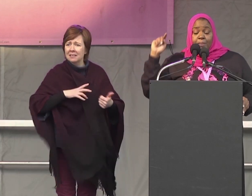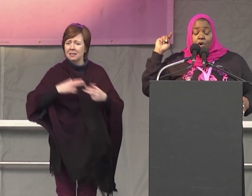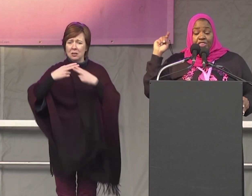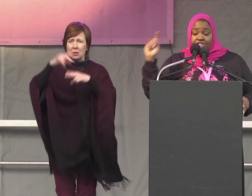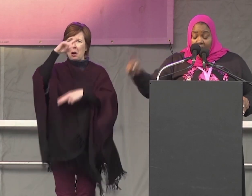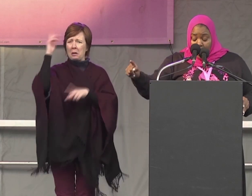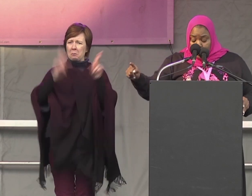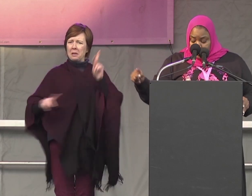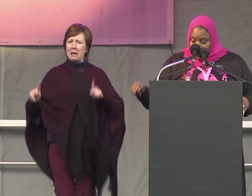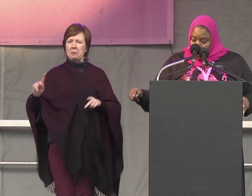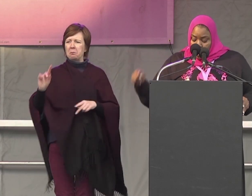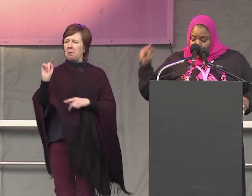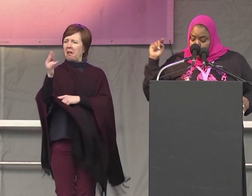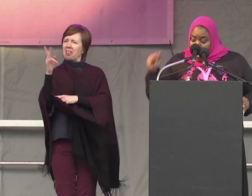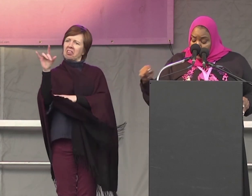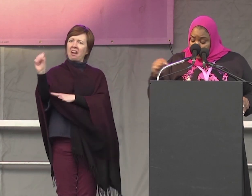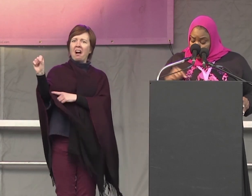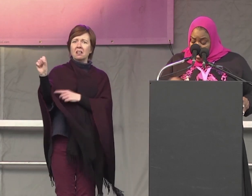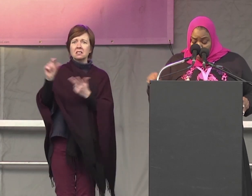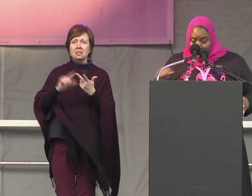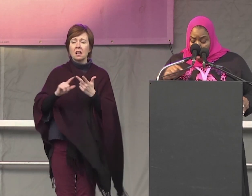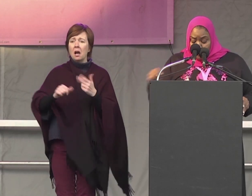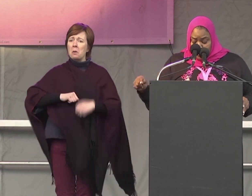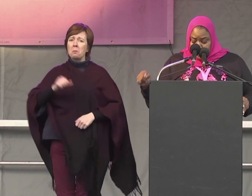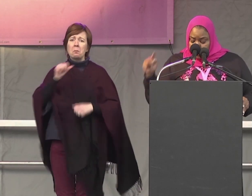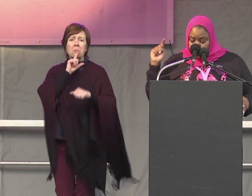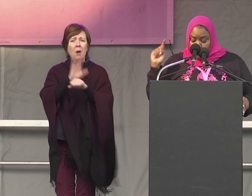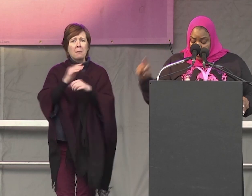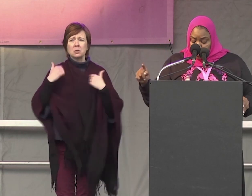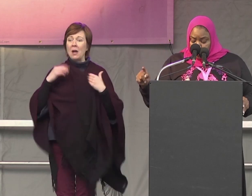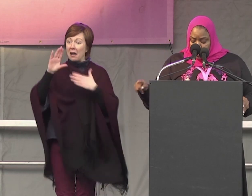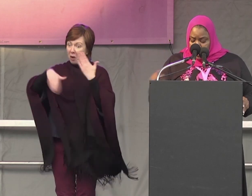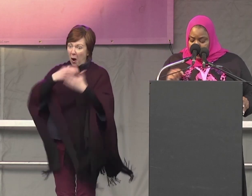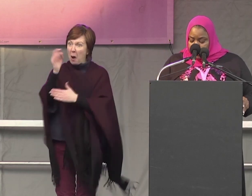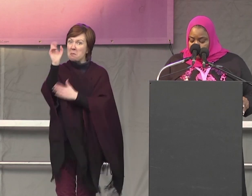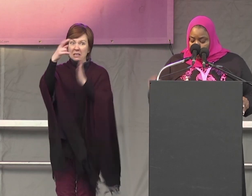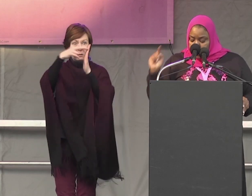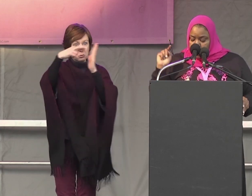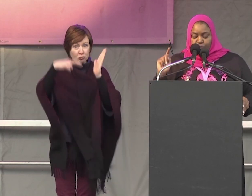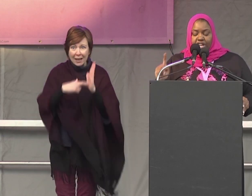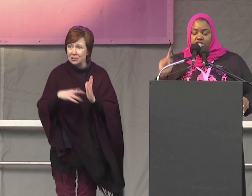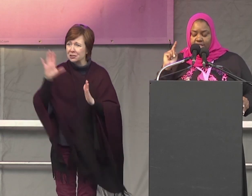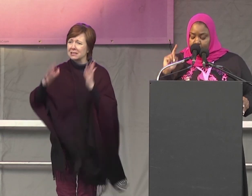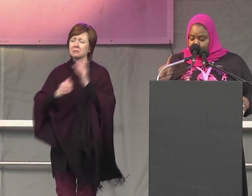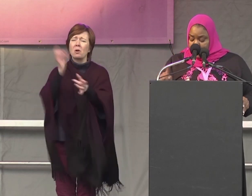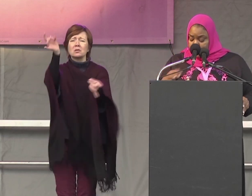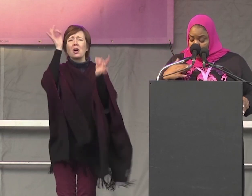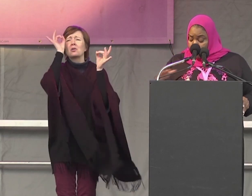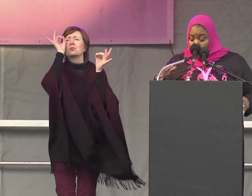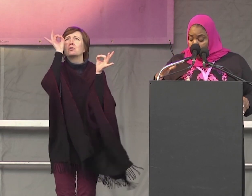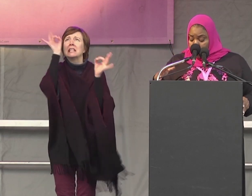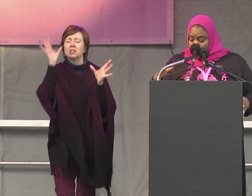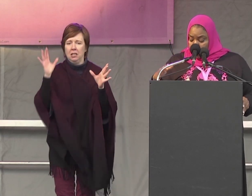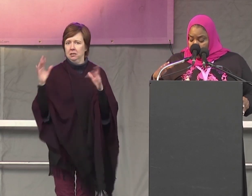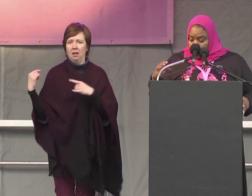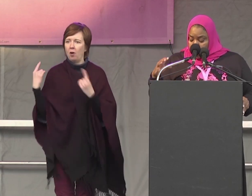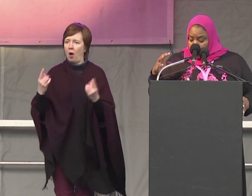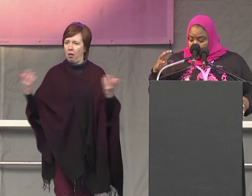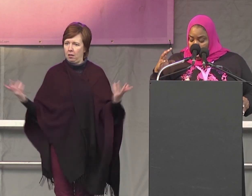Black people thugs, promised to have all Muslims registered, and his most egregious offense of